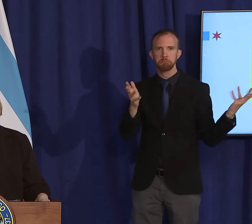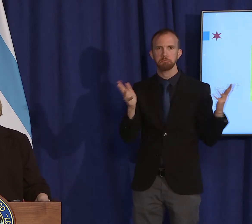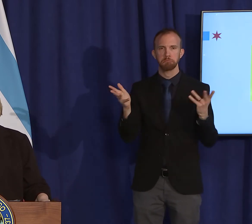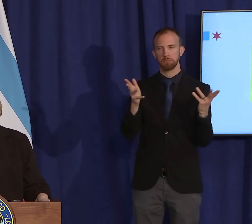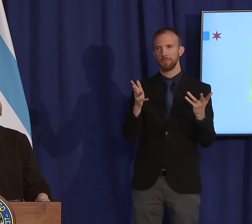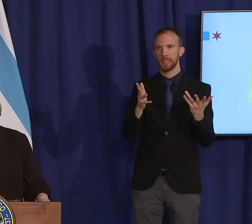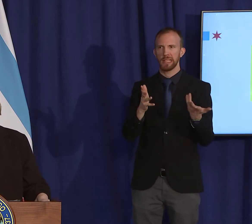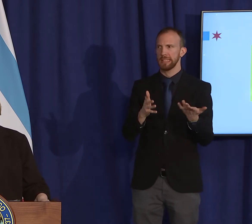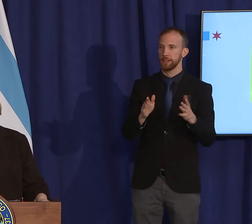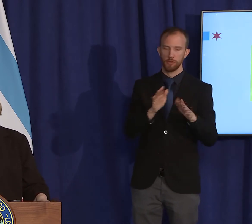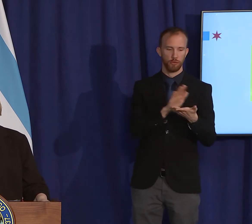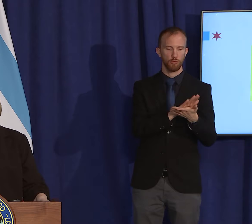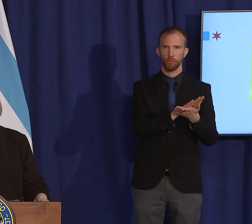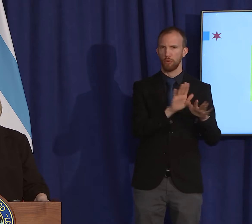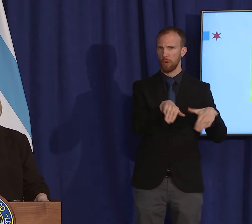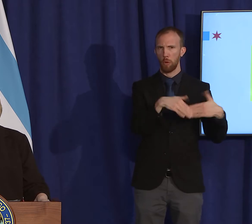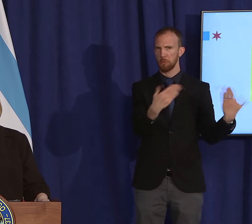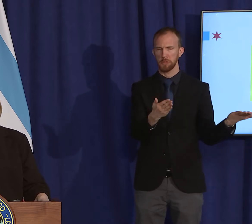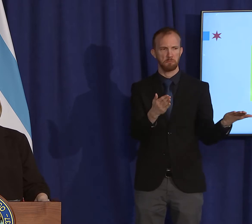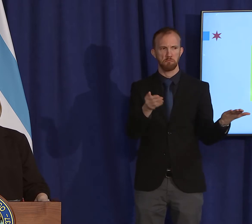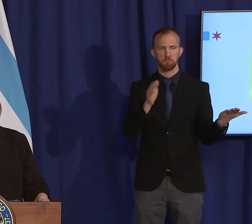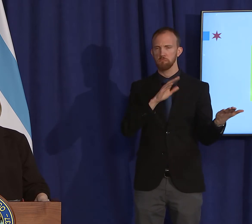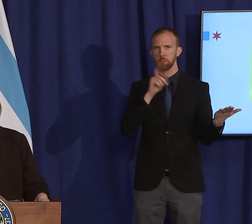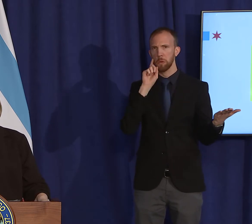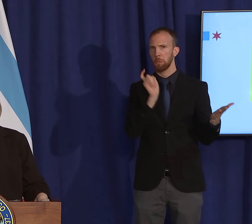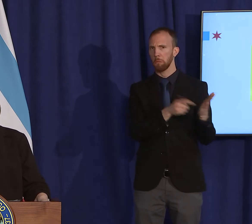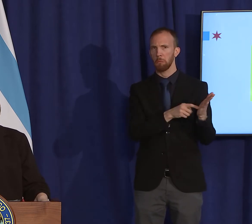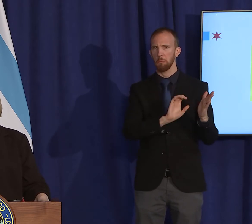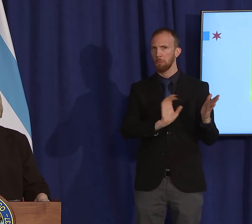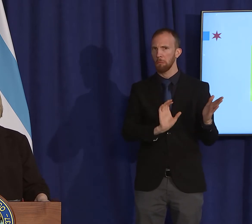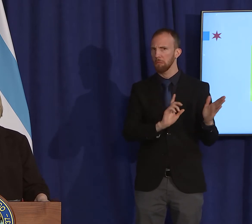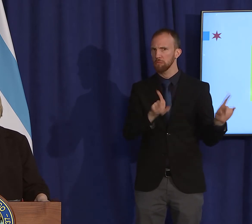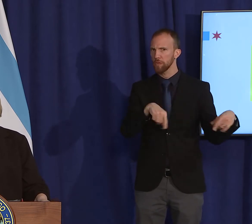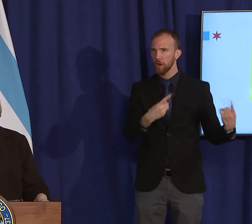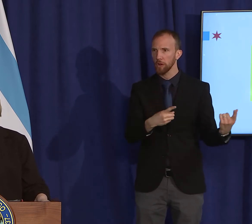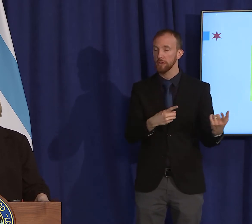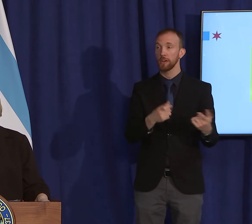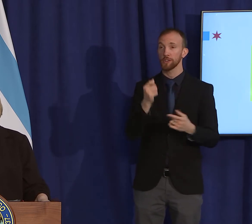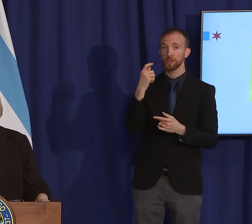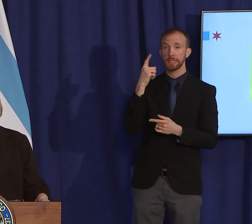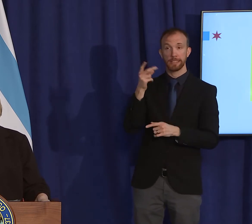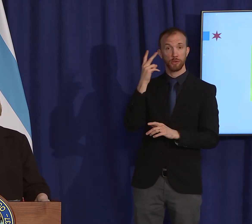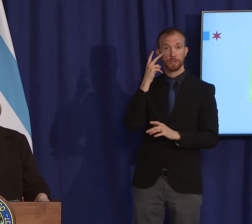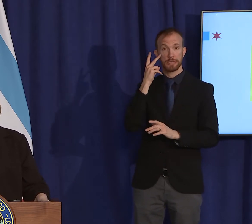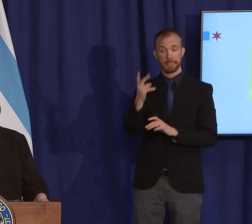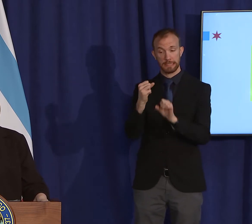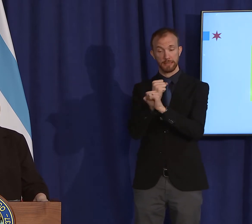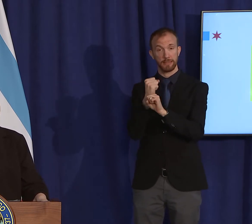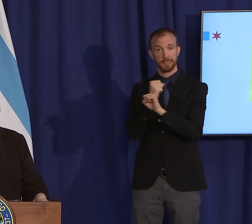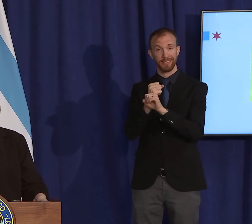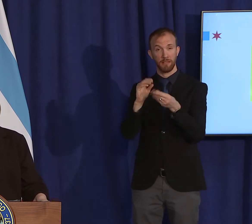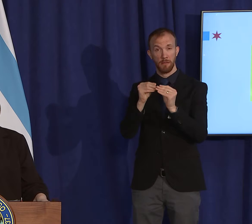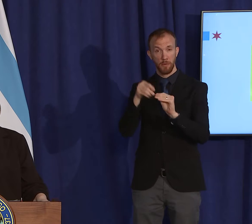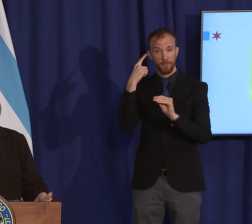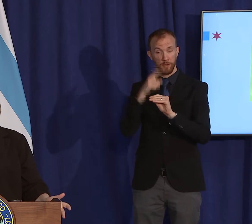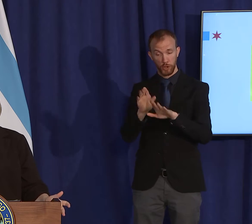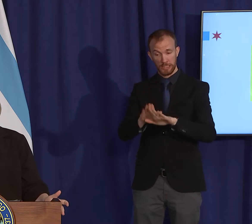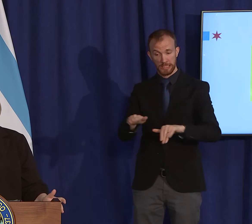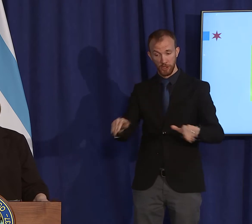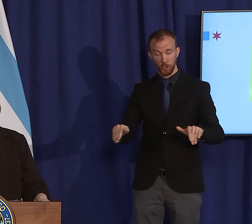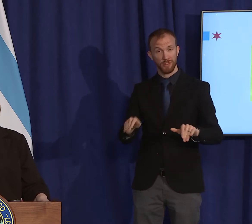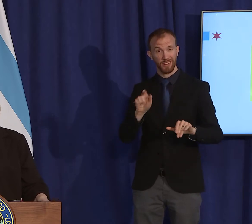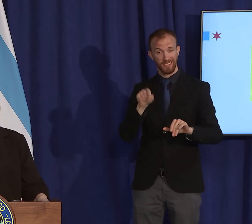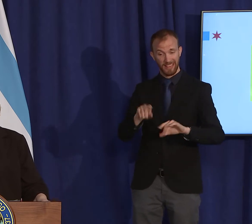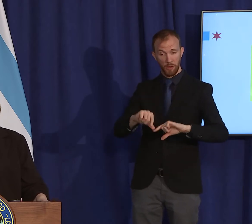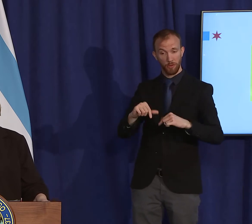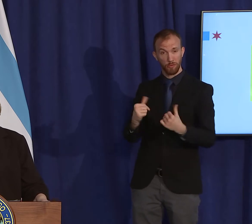concerns related to school reopening here or anywhere. You'll note that the child rates remain very low. And schools, nothing